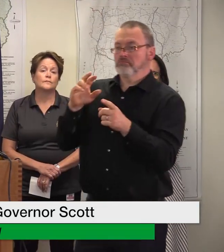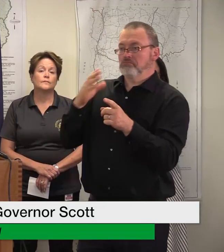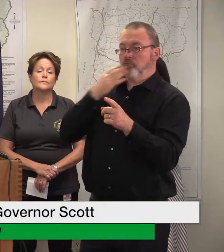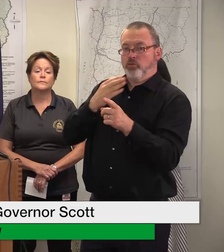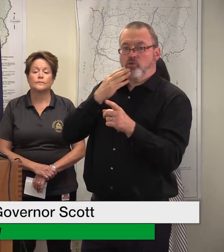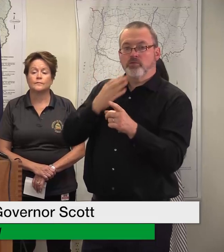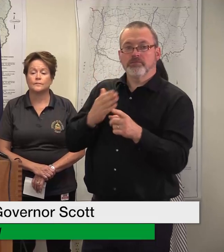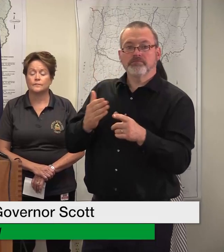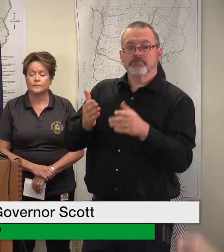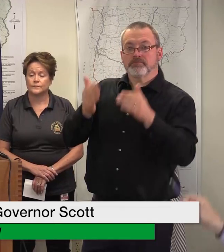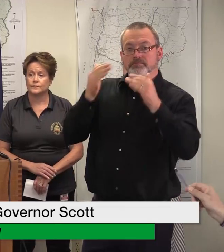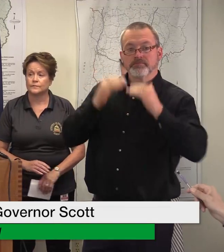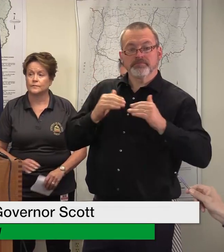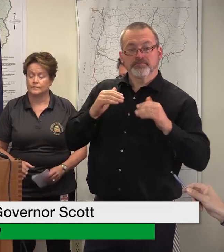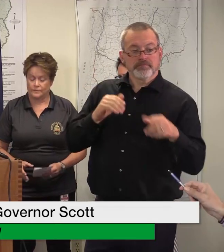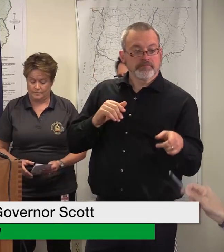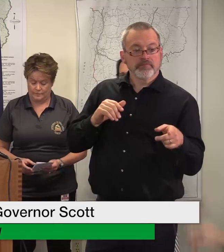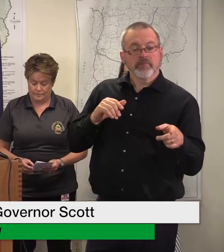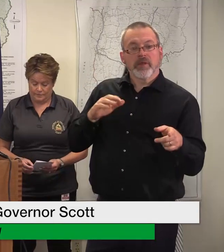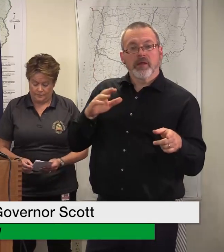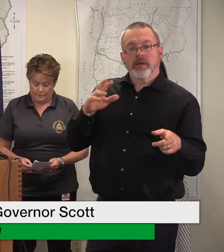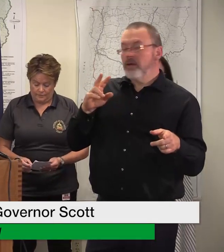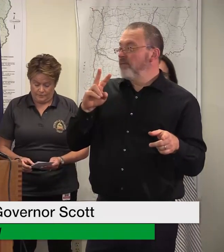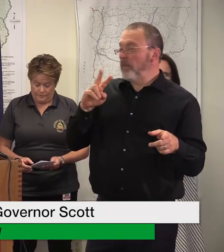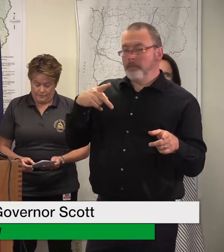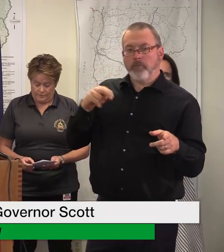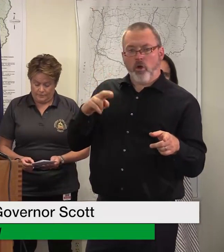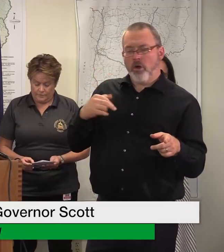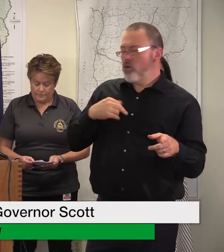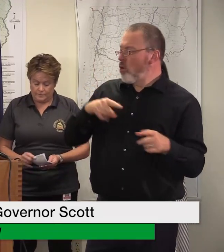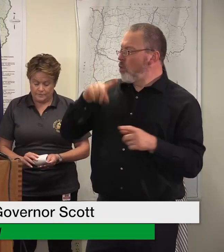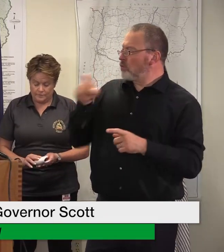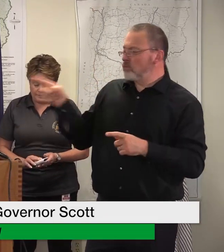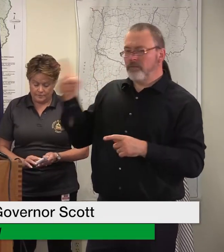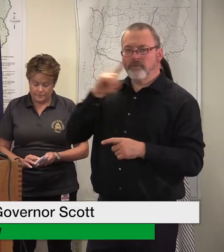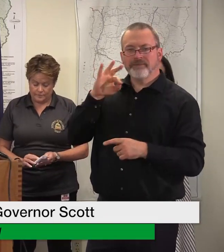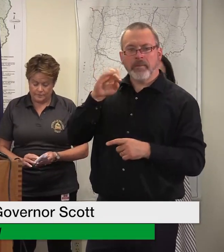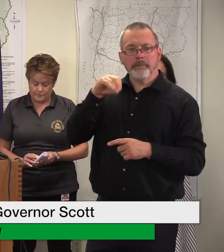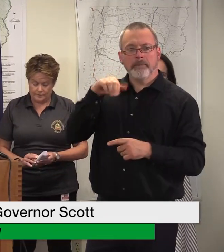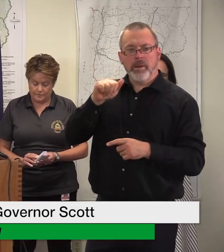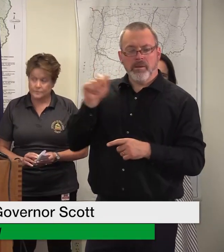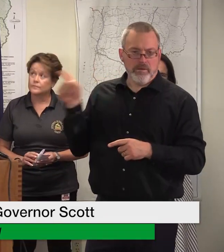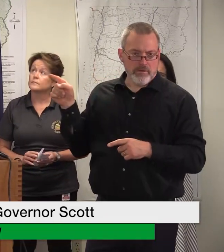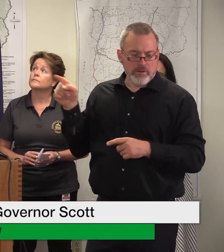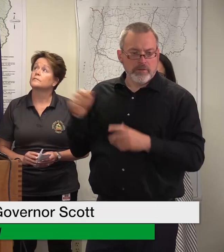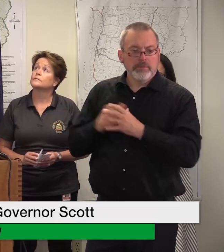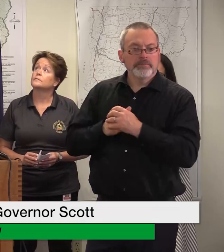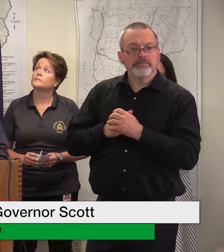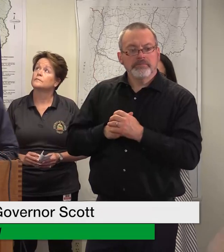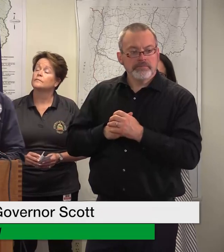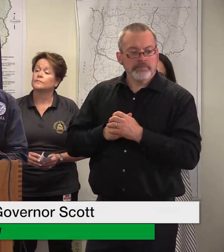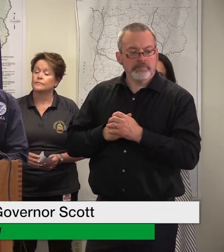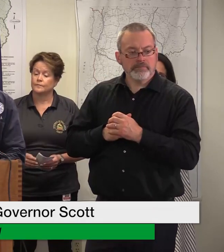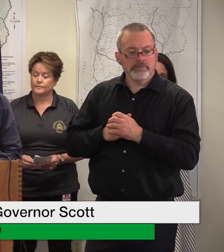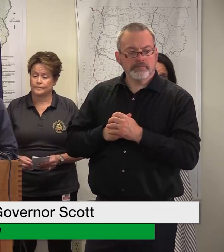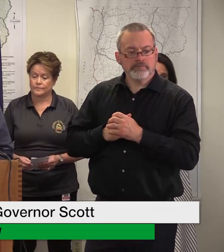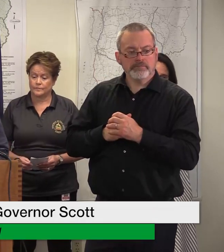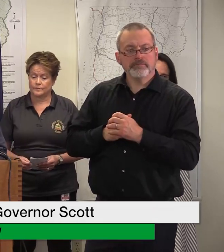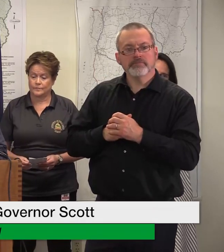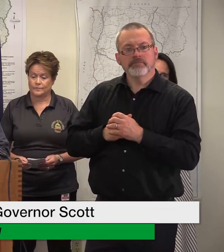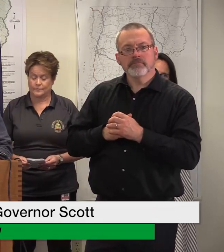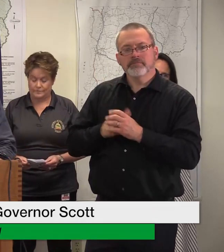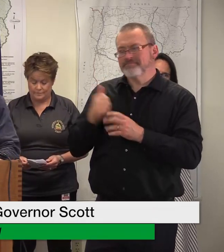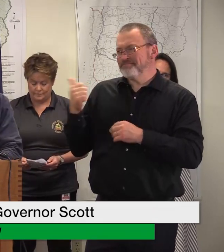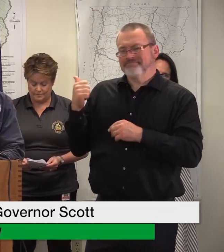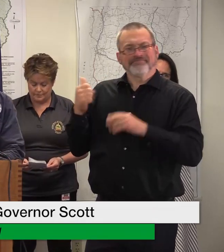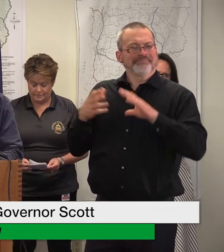Mr. Roy, I had a question for you, and I think it also goes to Commissioner Hanford as well, that you said